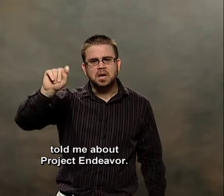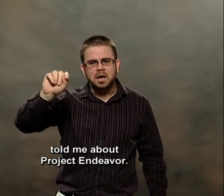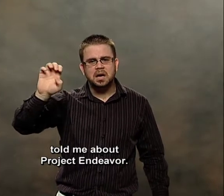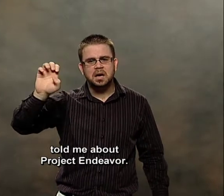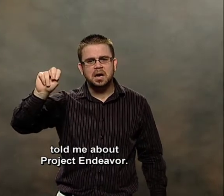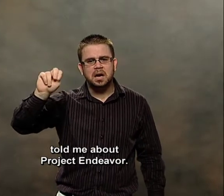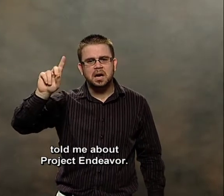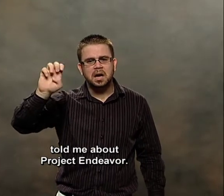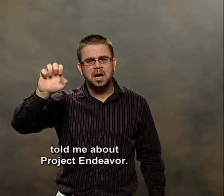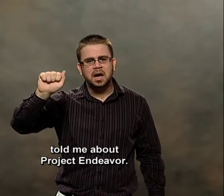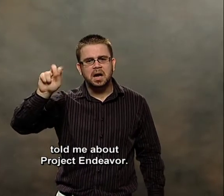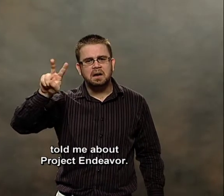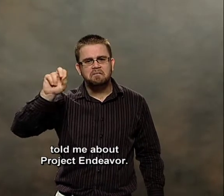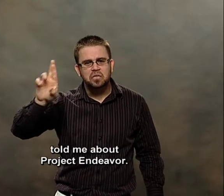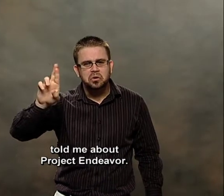Endeavor.